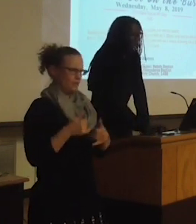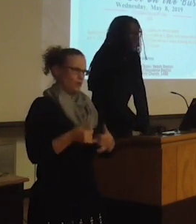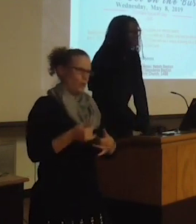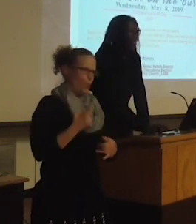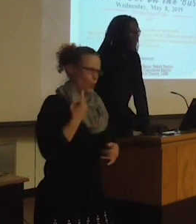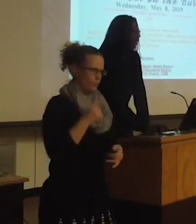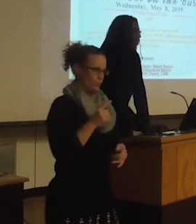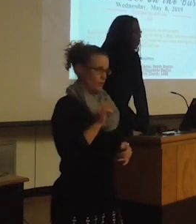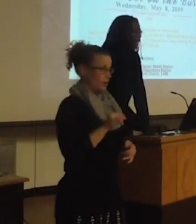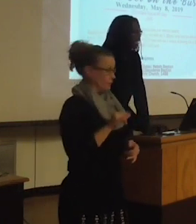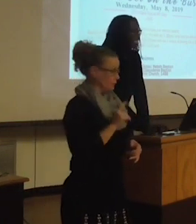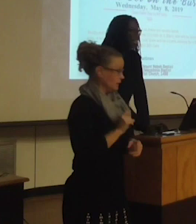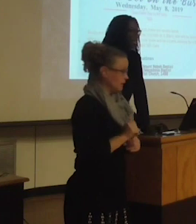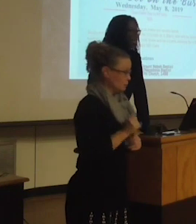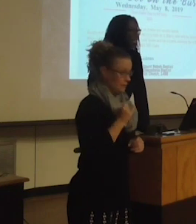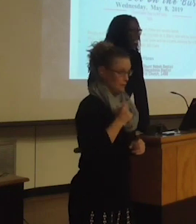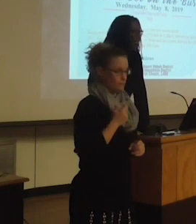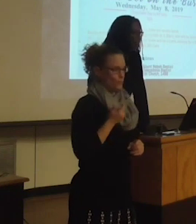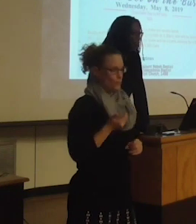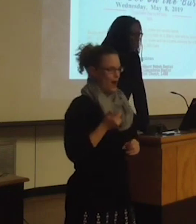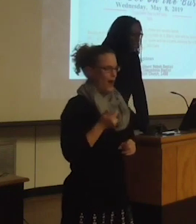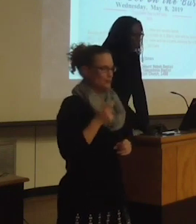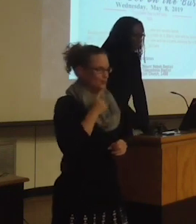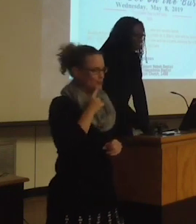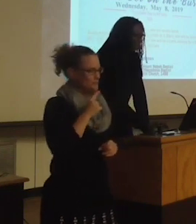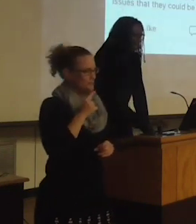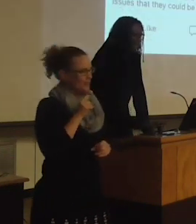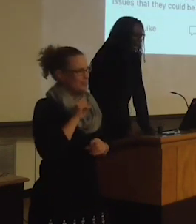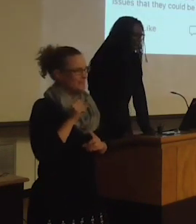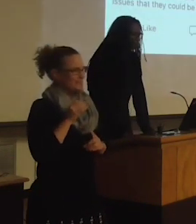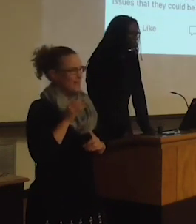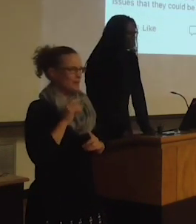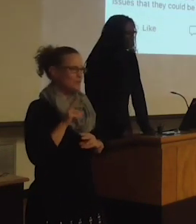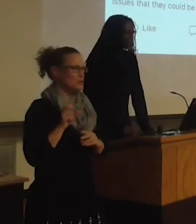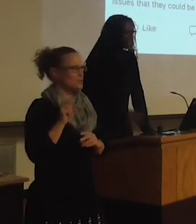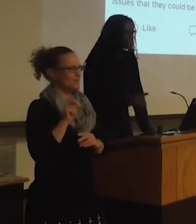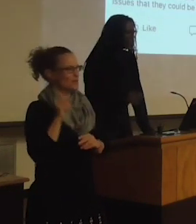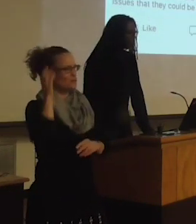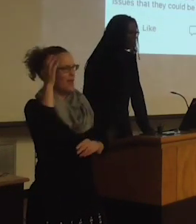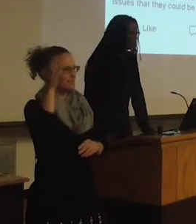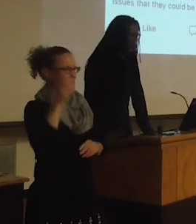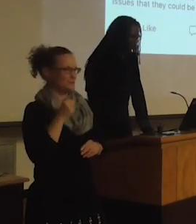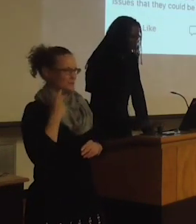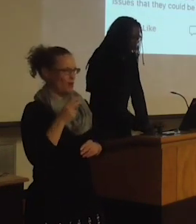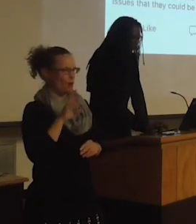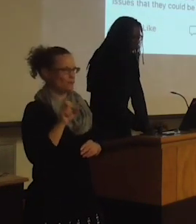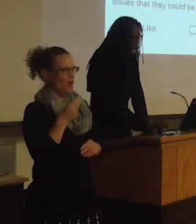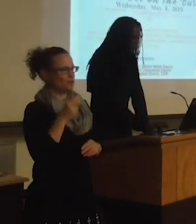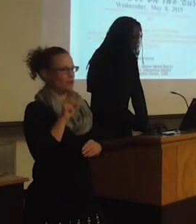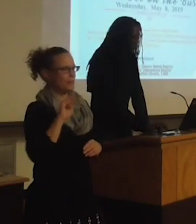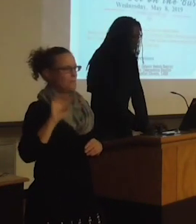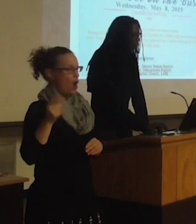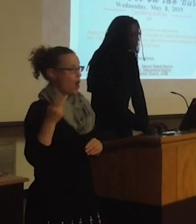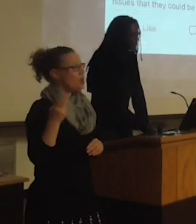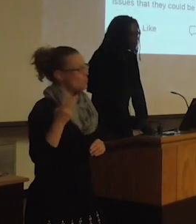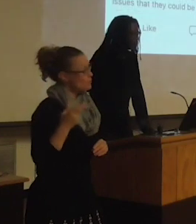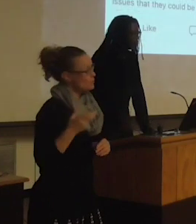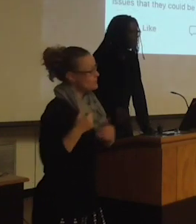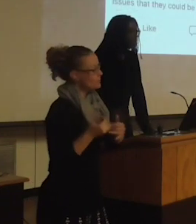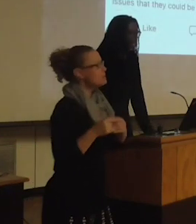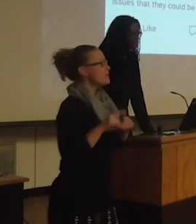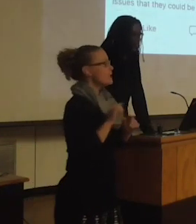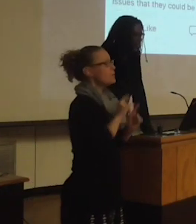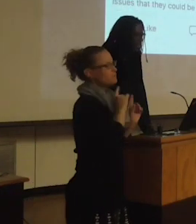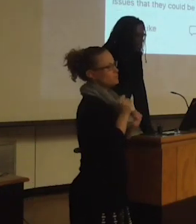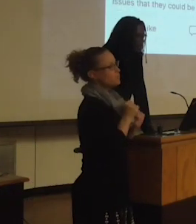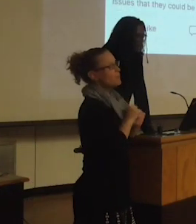it. Quite literally, if you watch the State of the Union and you saw Rush Limbaugh. This is another post. I'm sorry, that one was from Twitter.